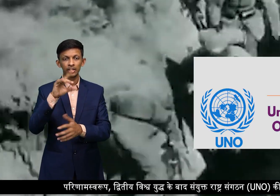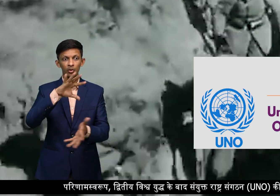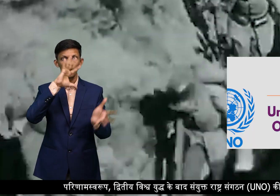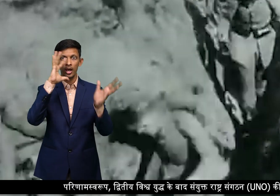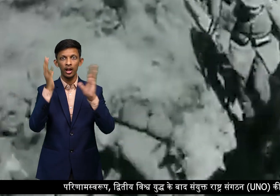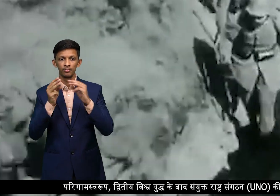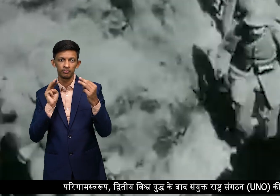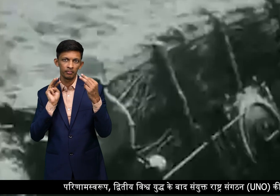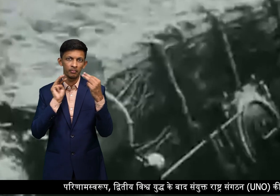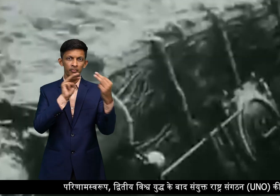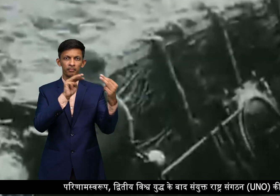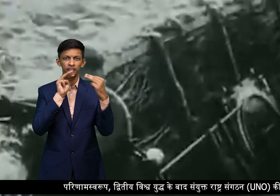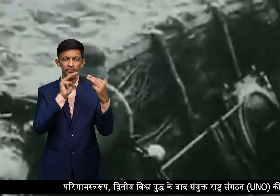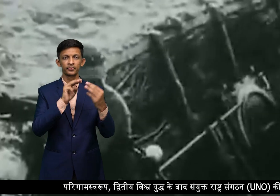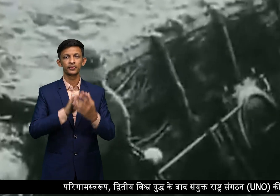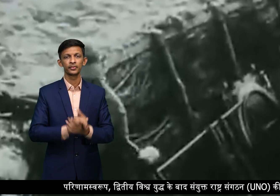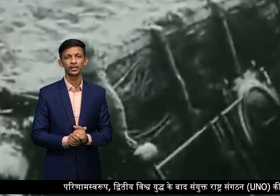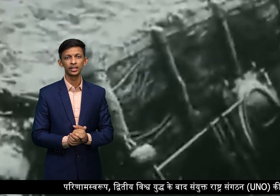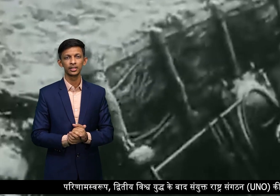War.